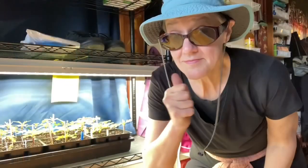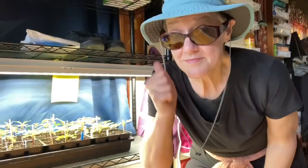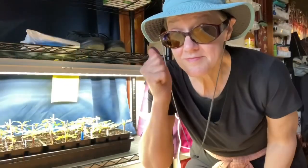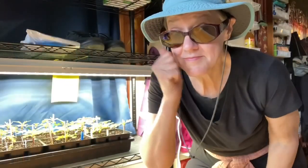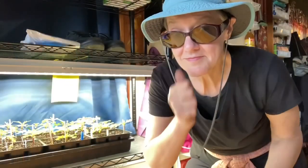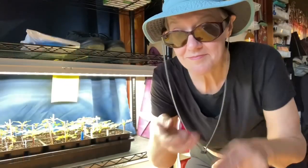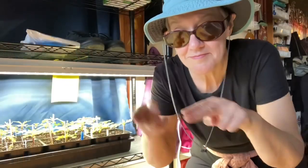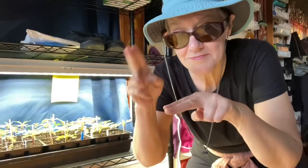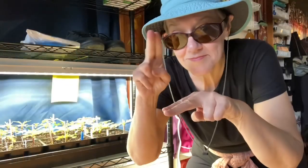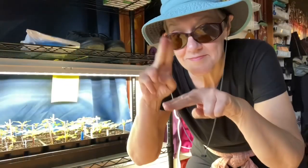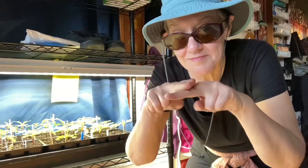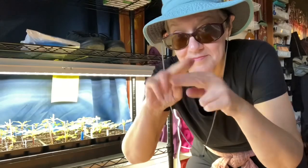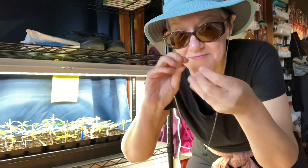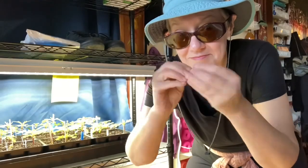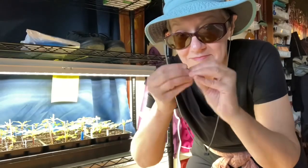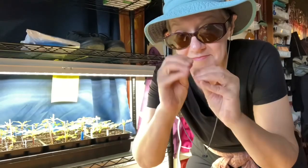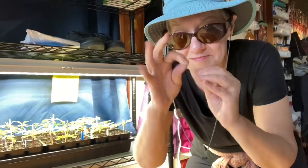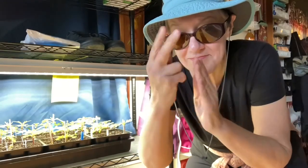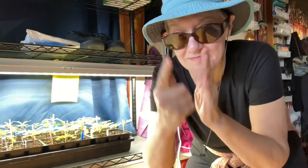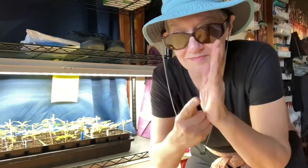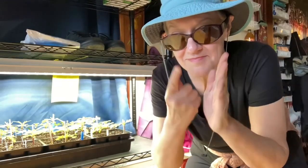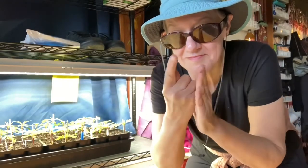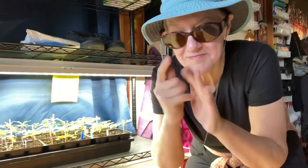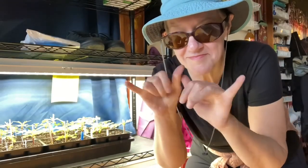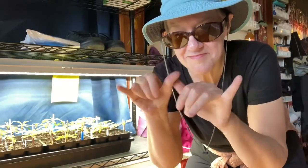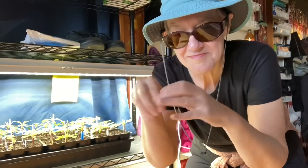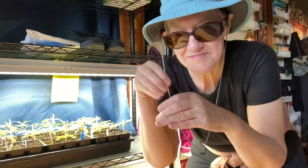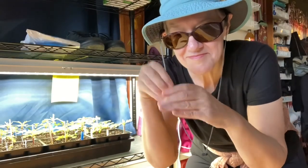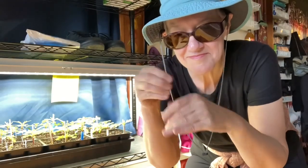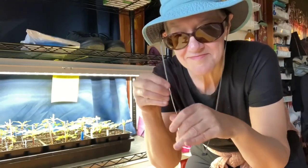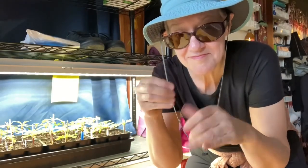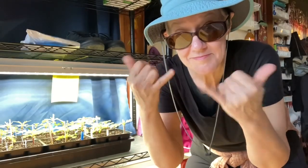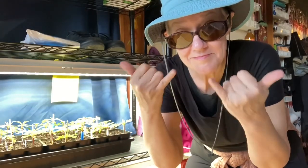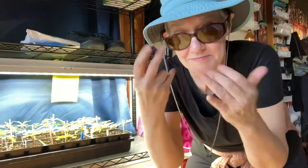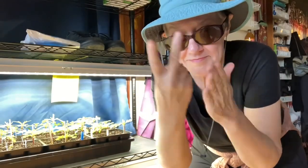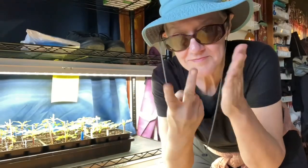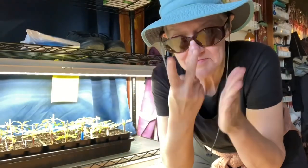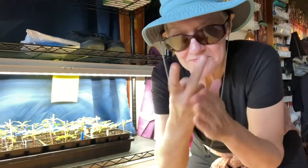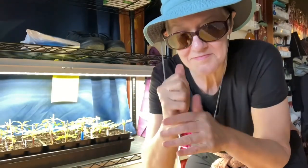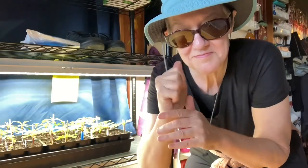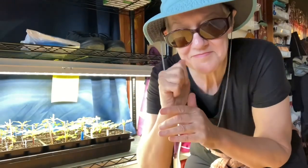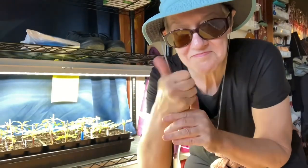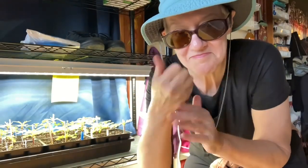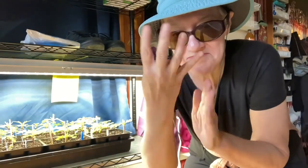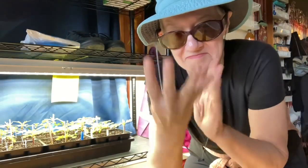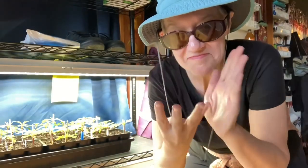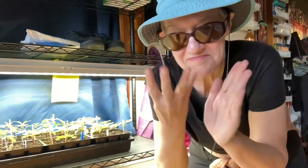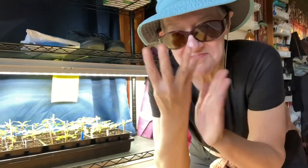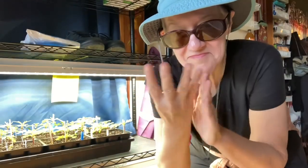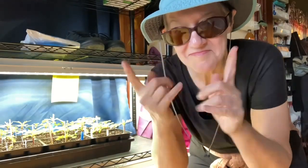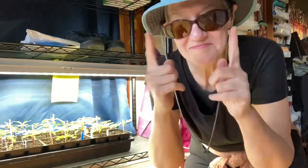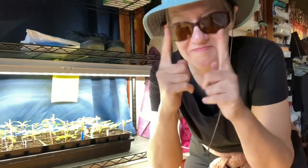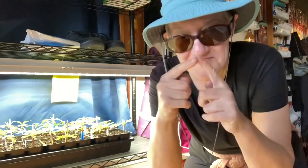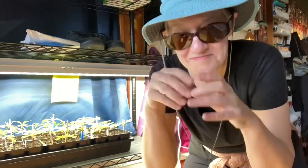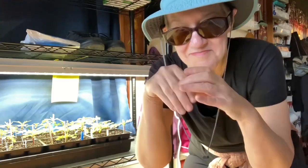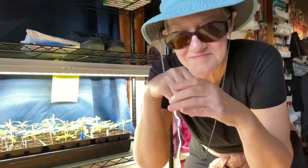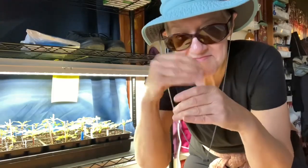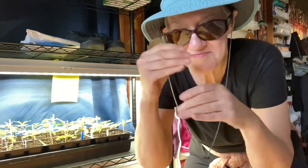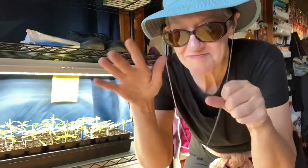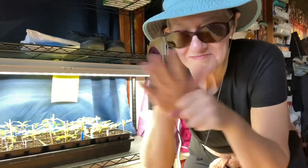And every day I'll increase how much time, how many of hours they stay outside. Today 2 hours, tomorrow